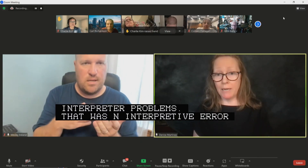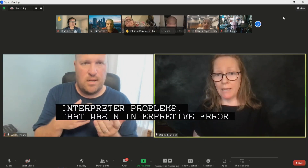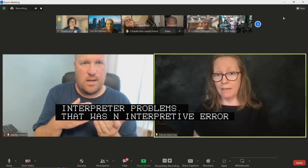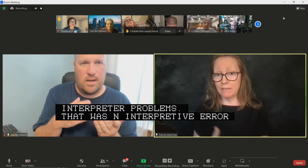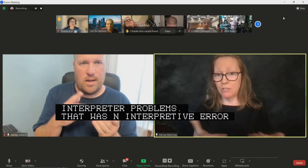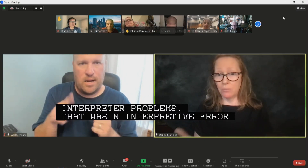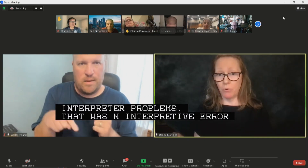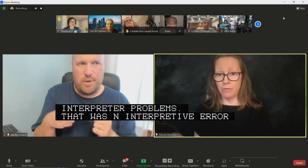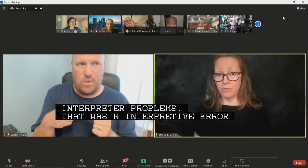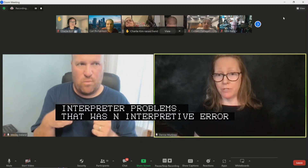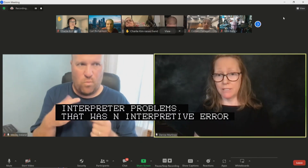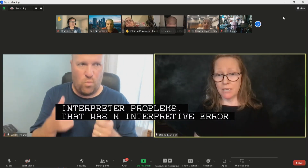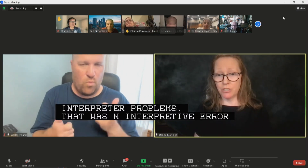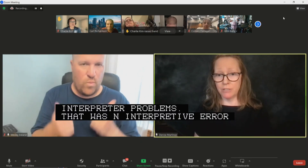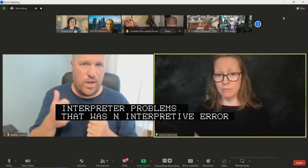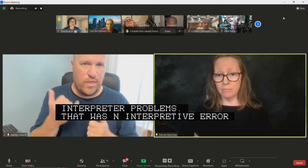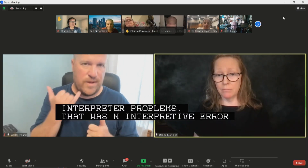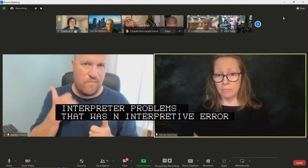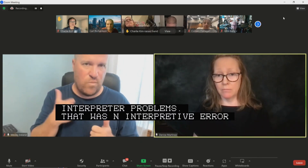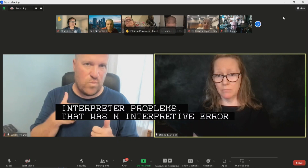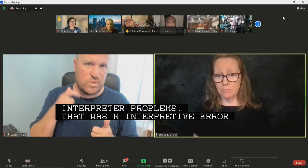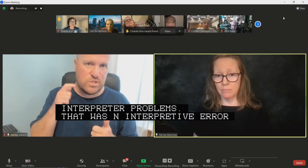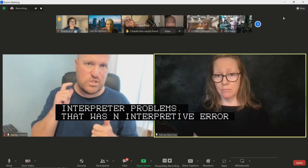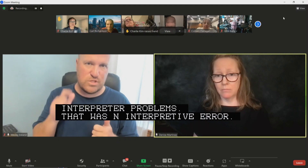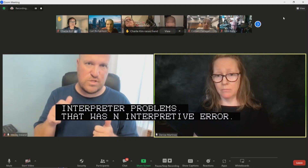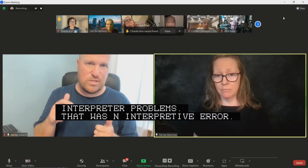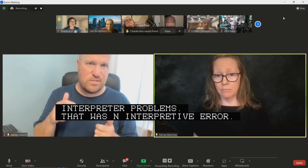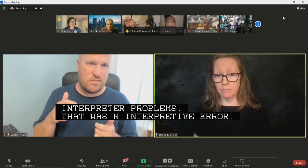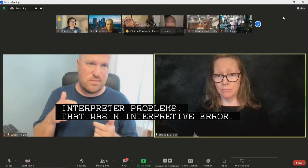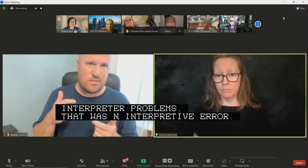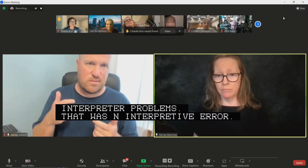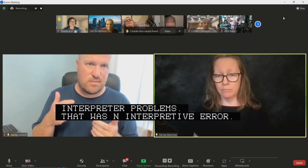I'm opening it to the board for discussion.